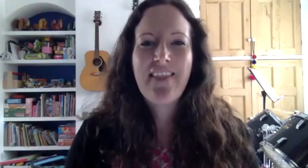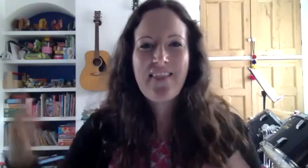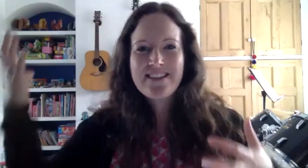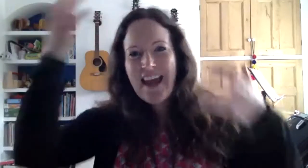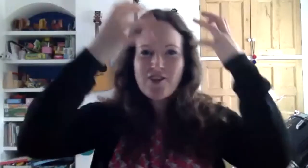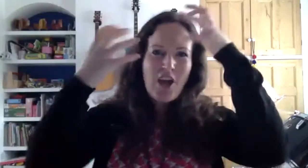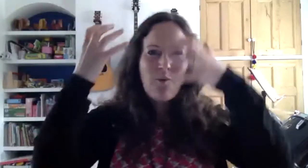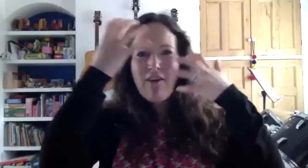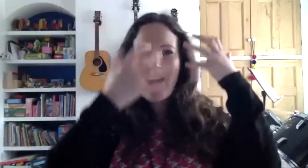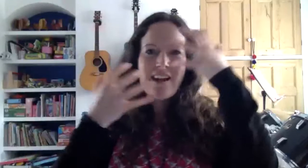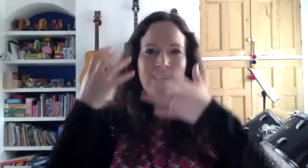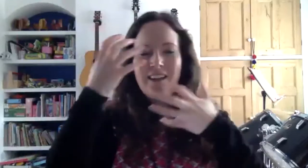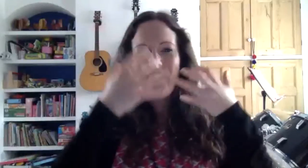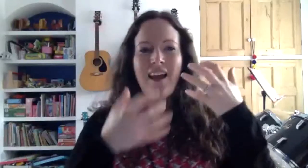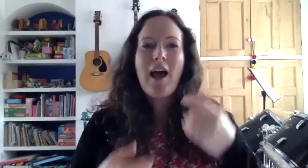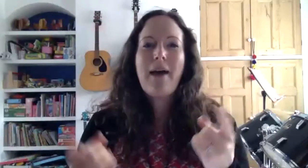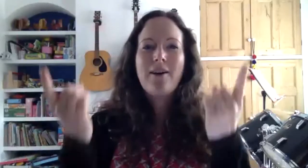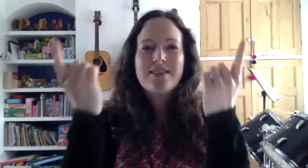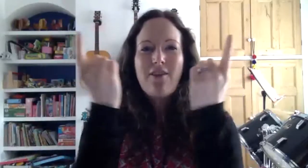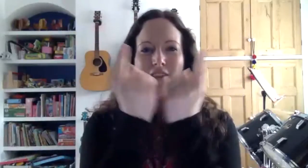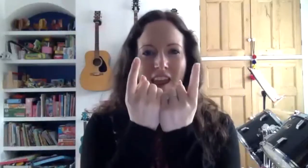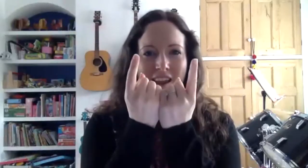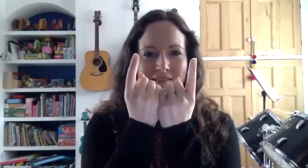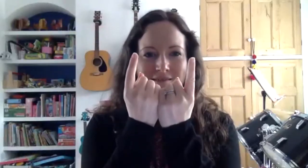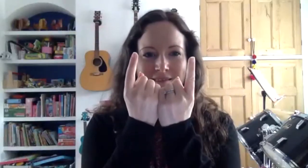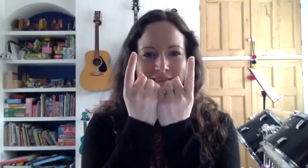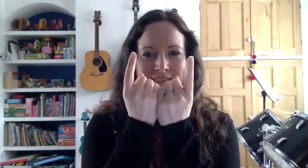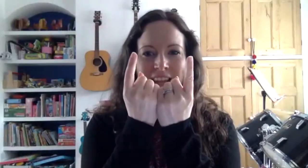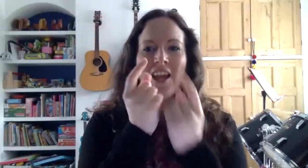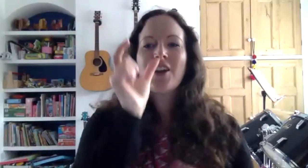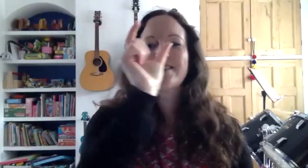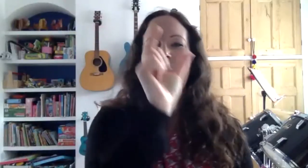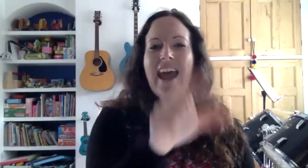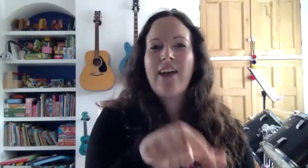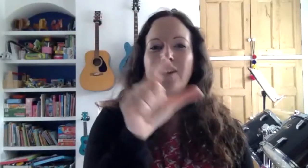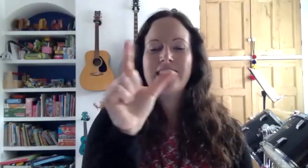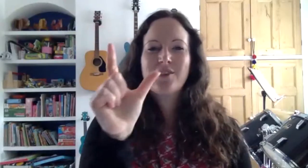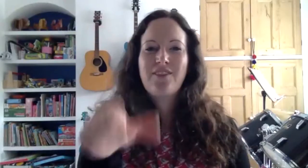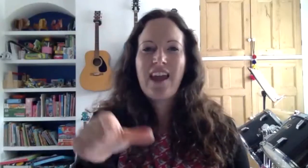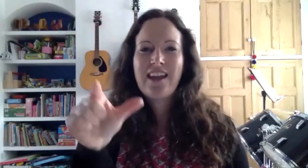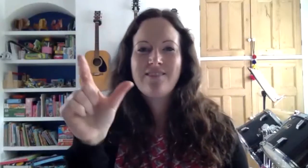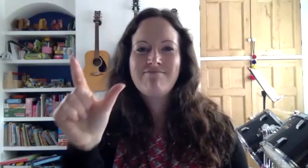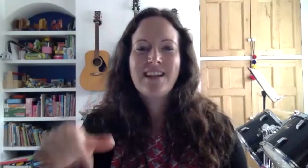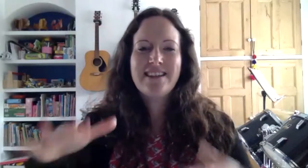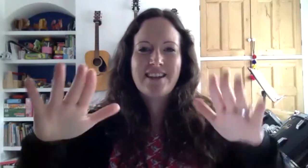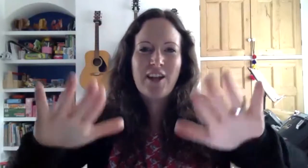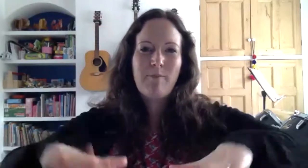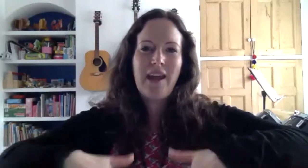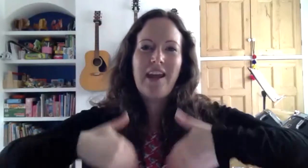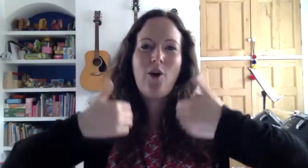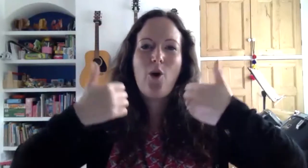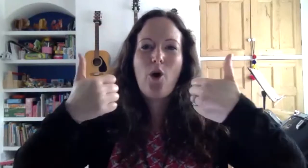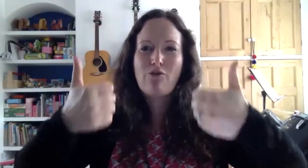Brilliant. And then they say, don't worry about a thing, because every little thing is going